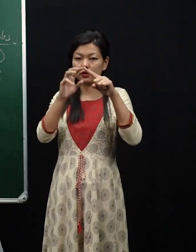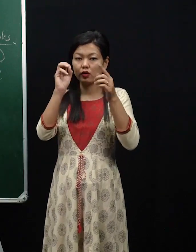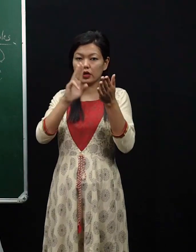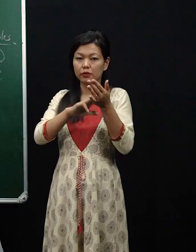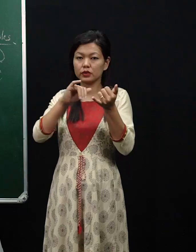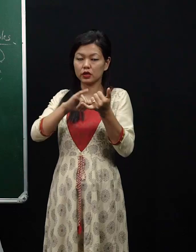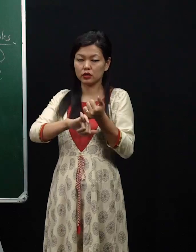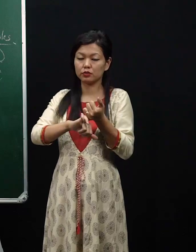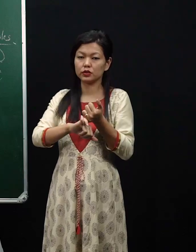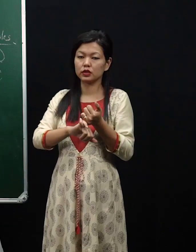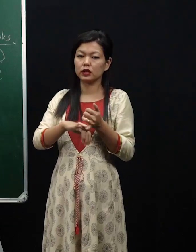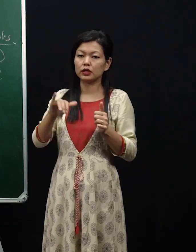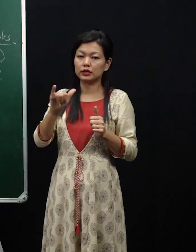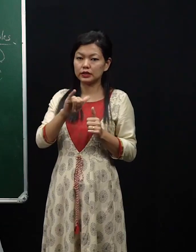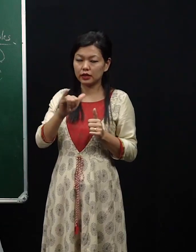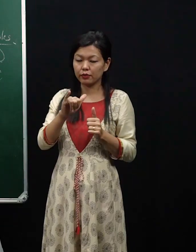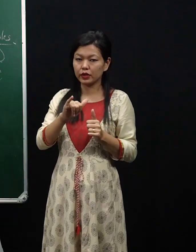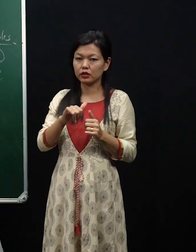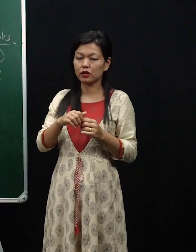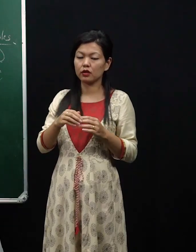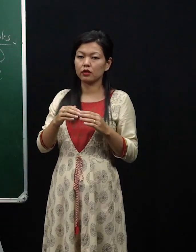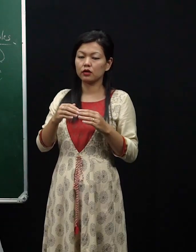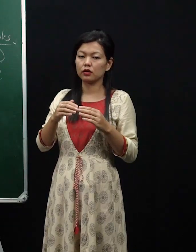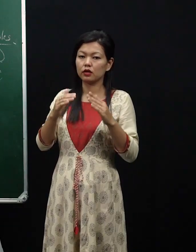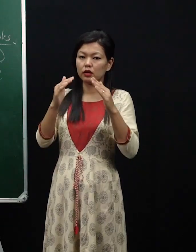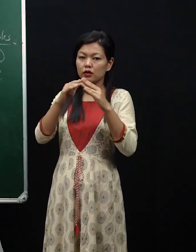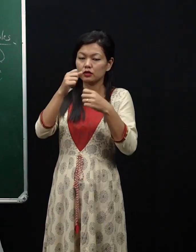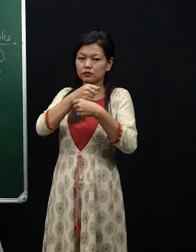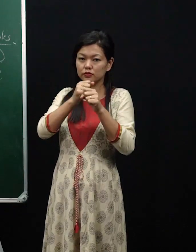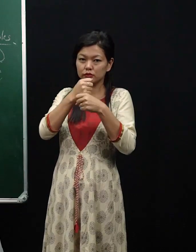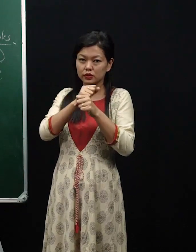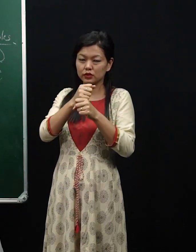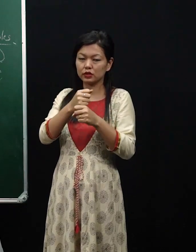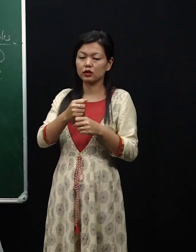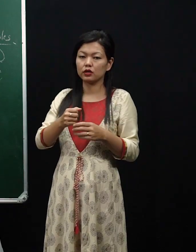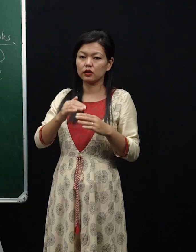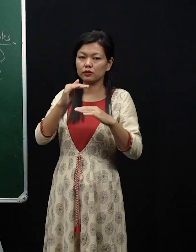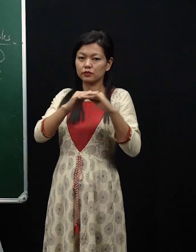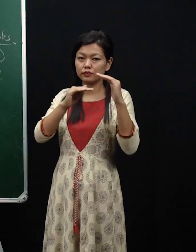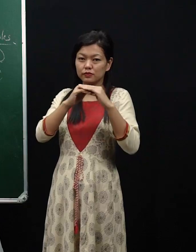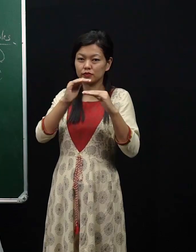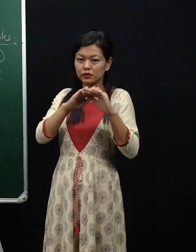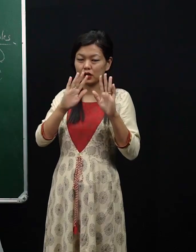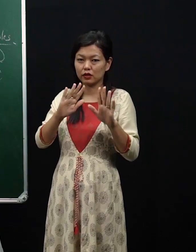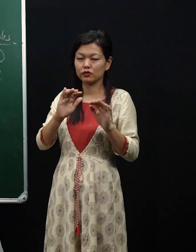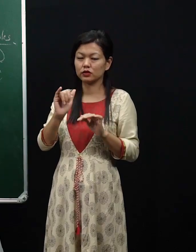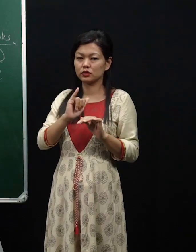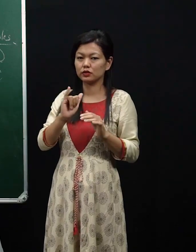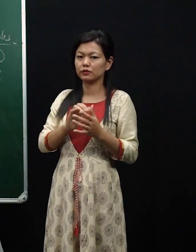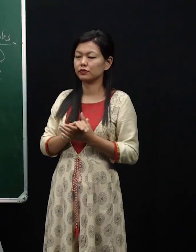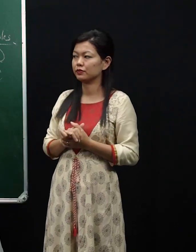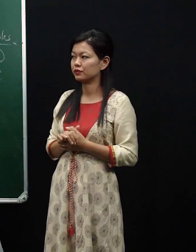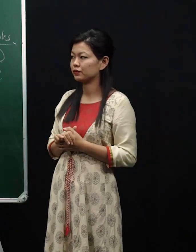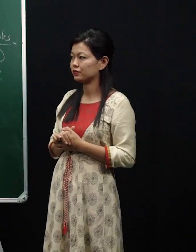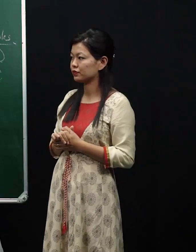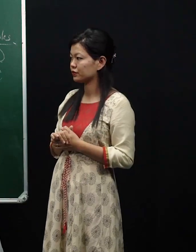which is not visible with our naked eye. Now, students, we know that elements combine to form